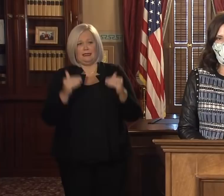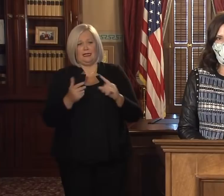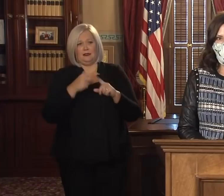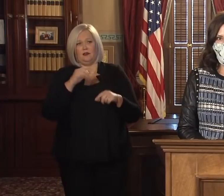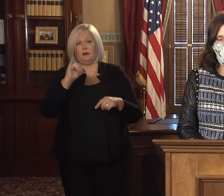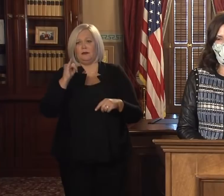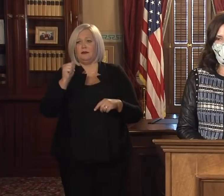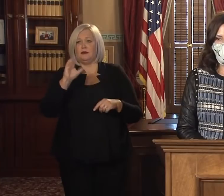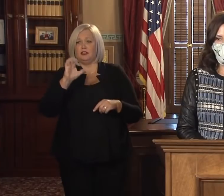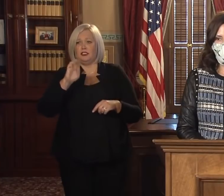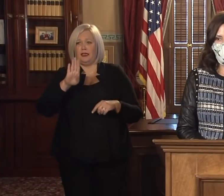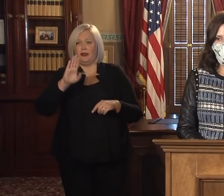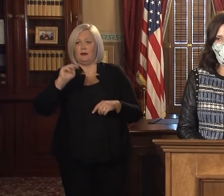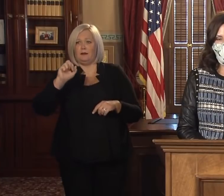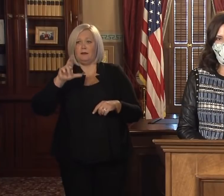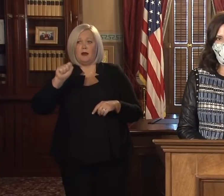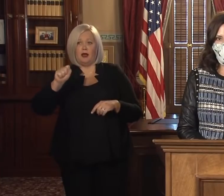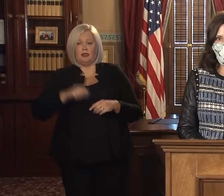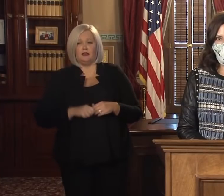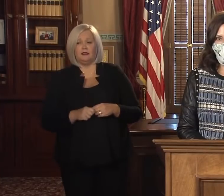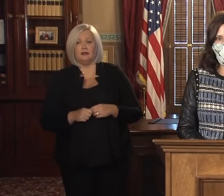from Jacob with Mars.